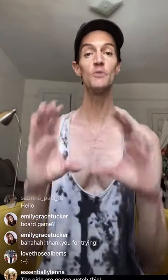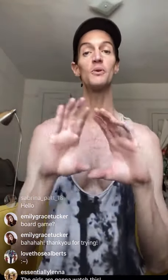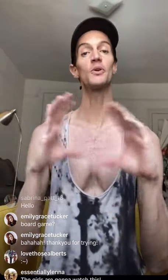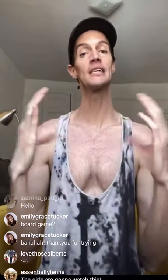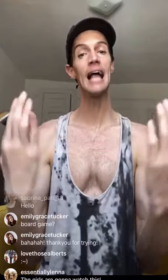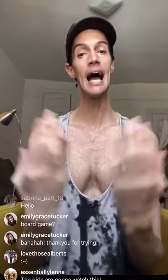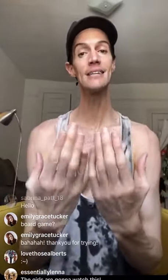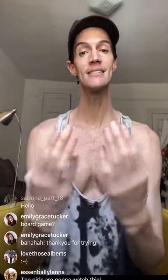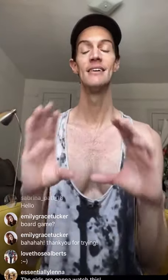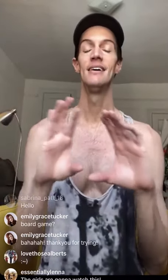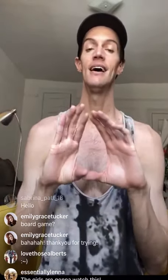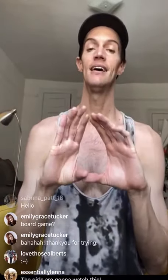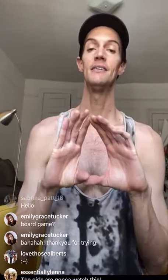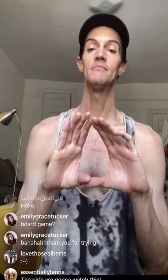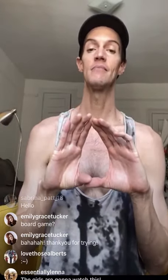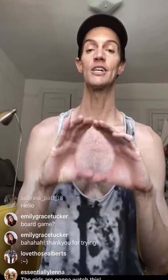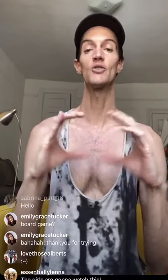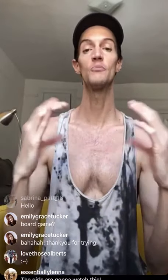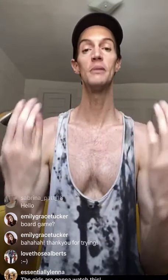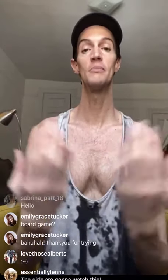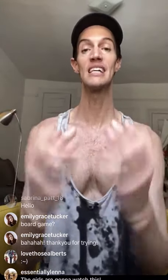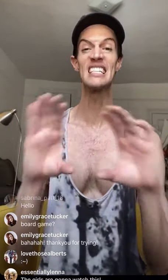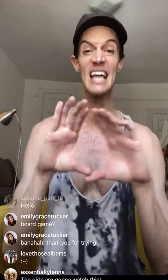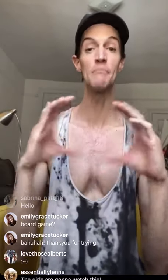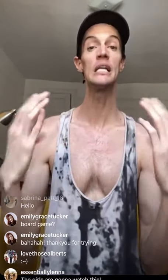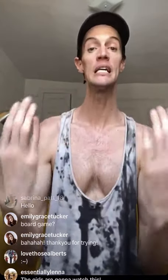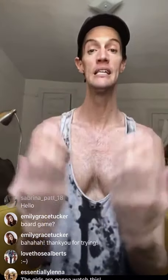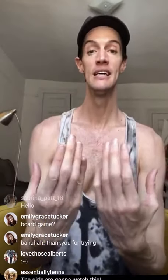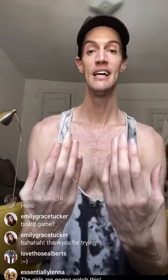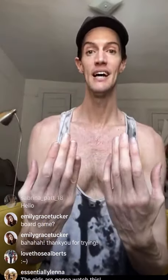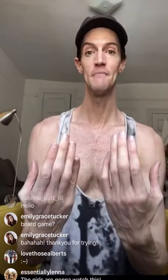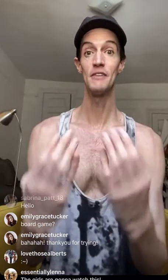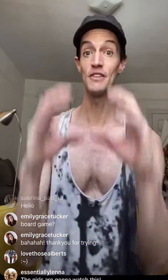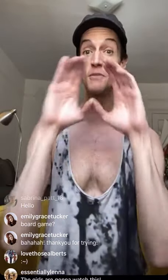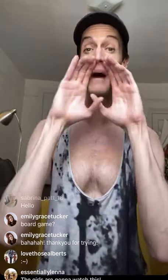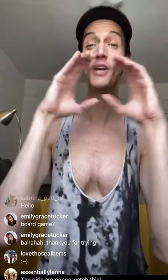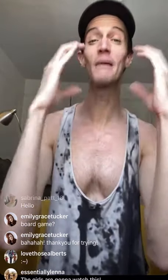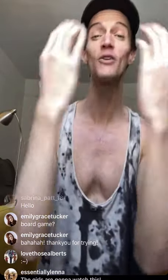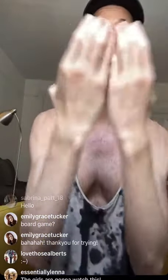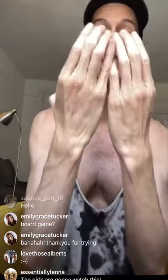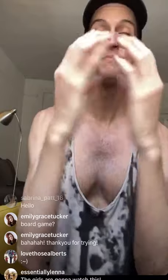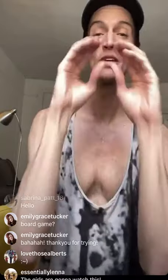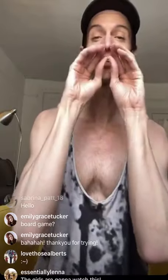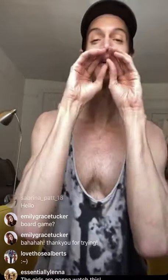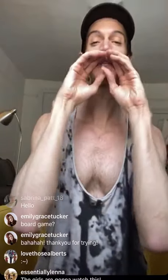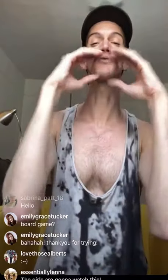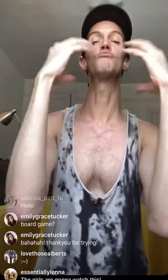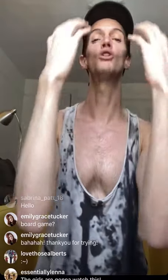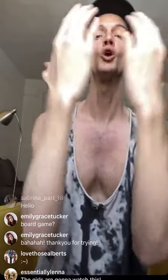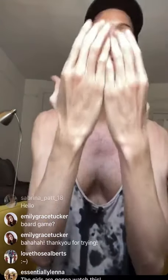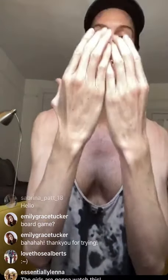or class, like a group of people in assembly. But if it's by your mouth, you're showing that you're blowing it up. So